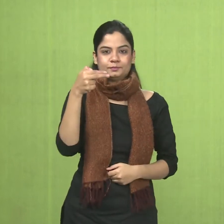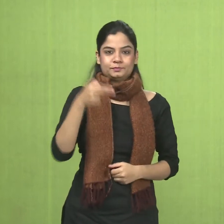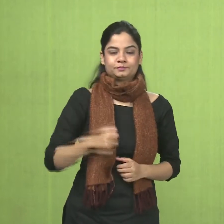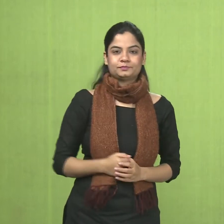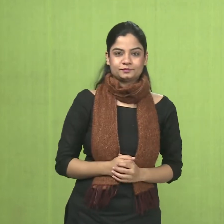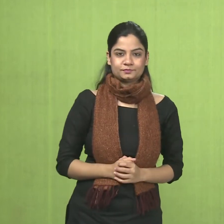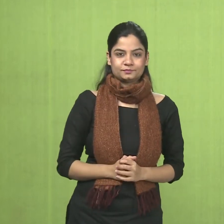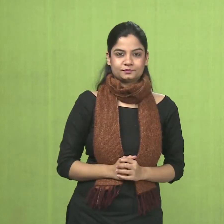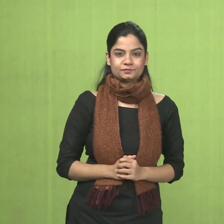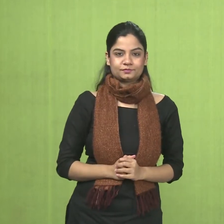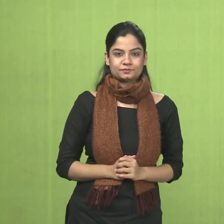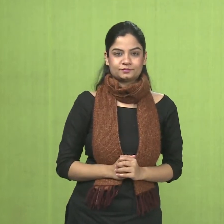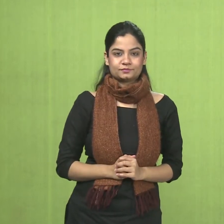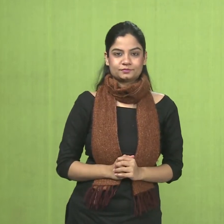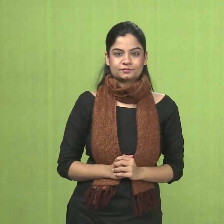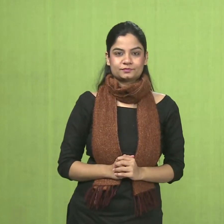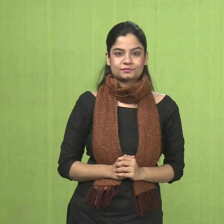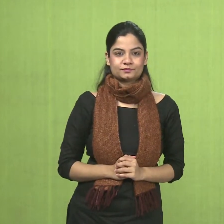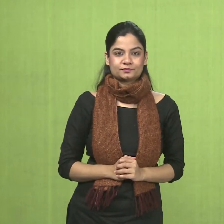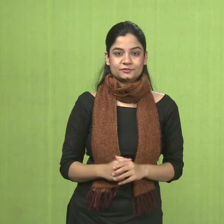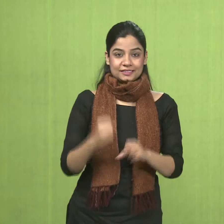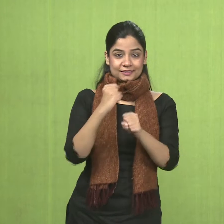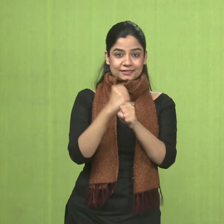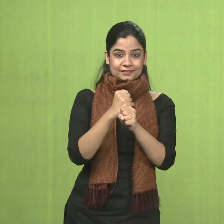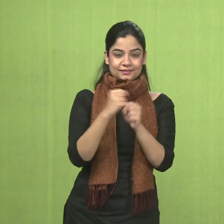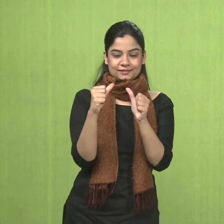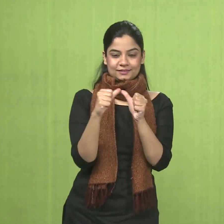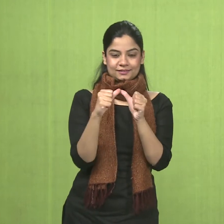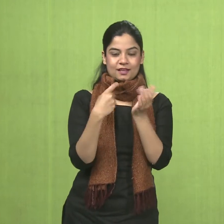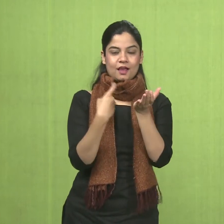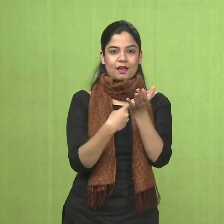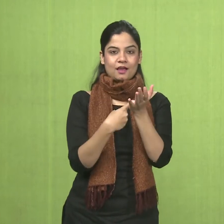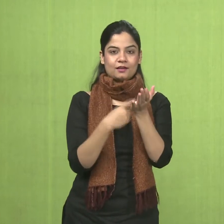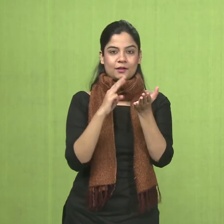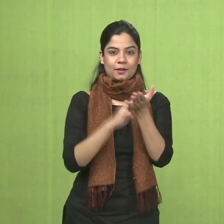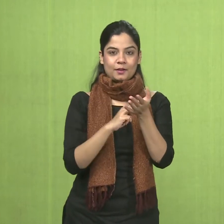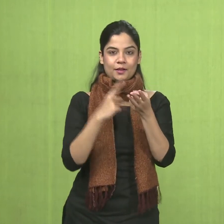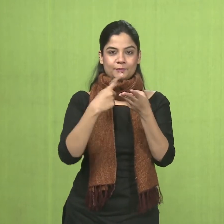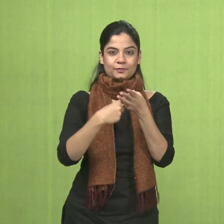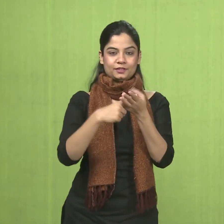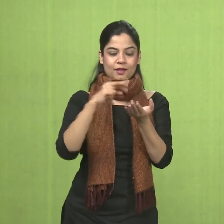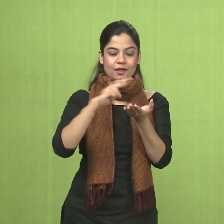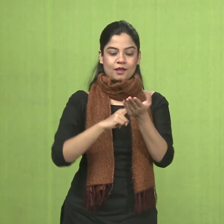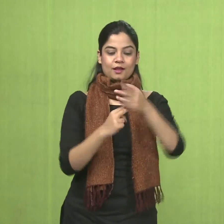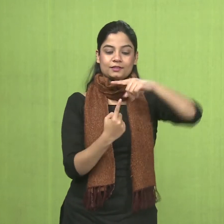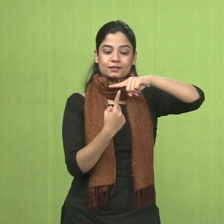Garments, an item of clothing, different kinds. It could be a gown, a sari, coat, tie, for all ages and all